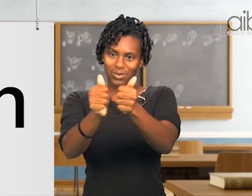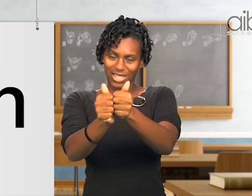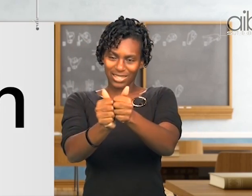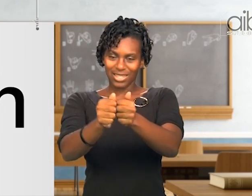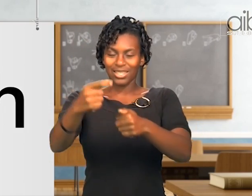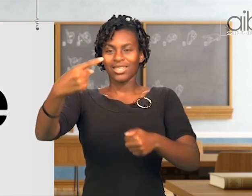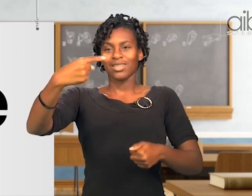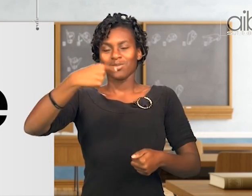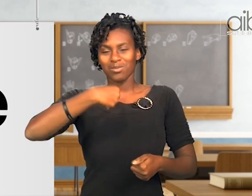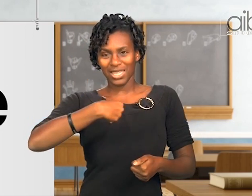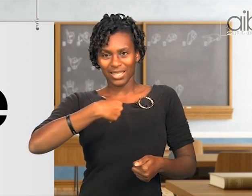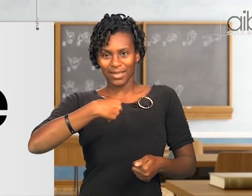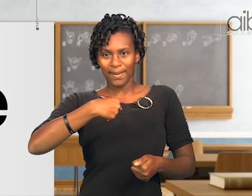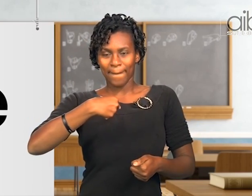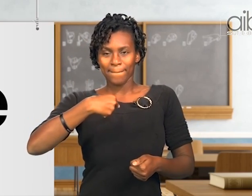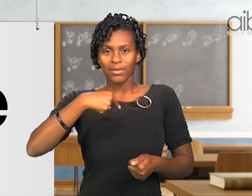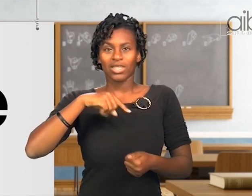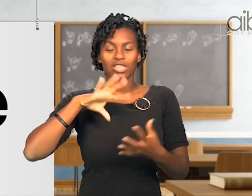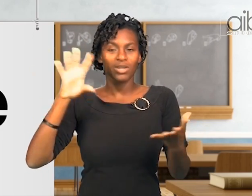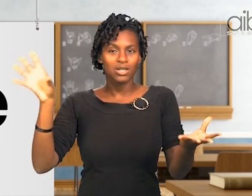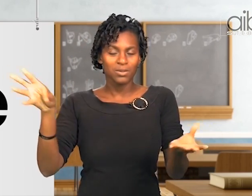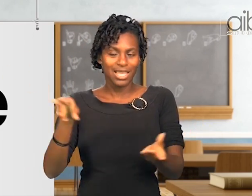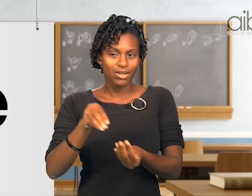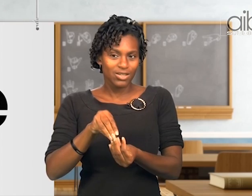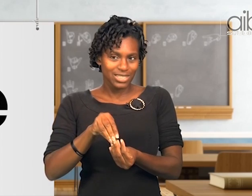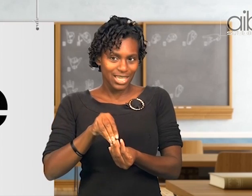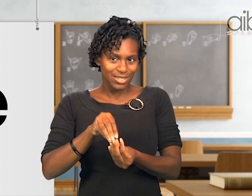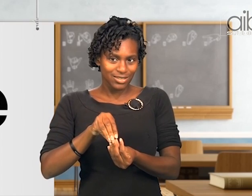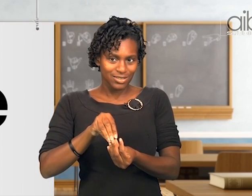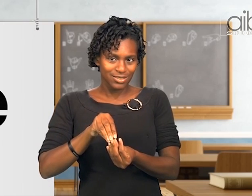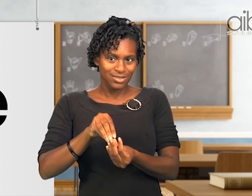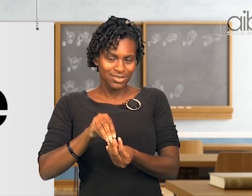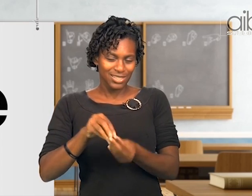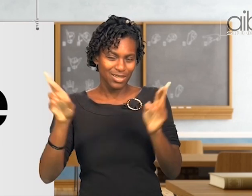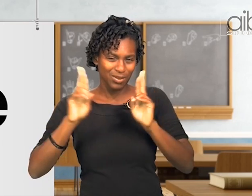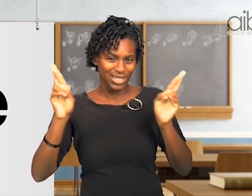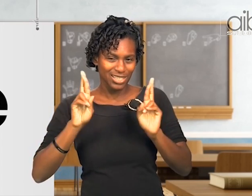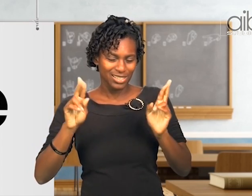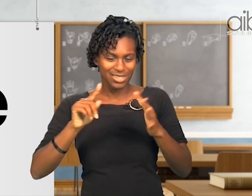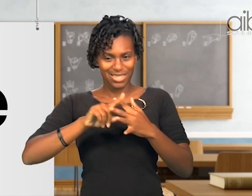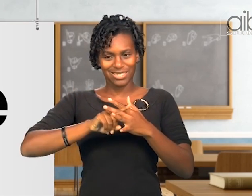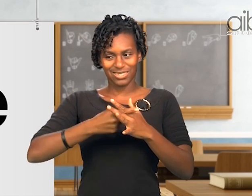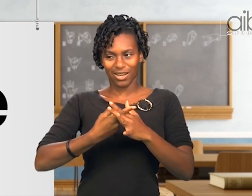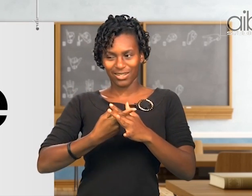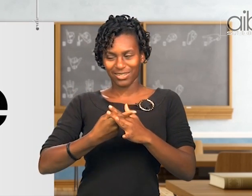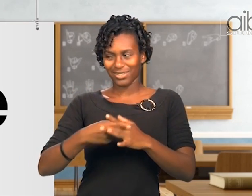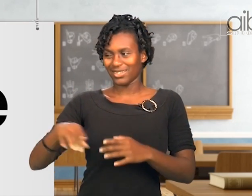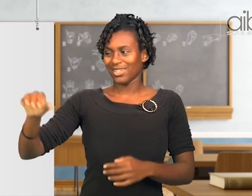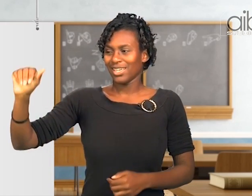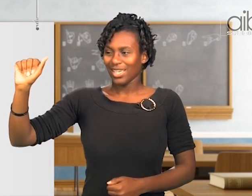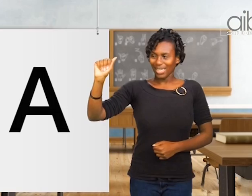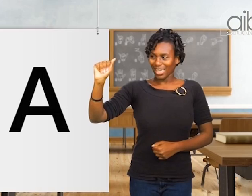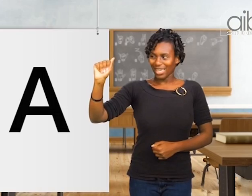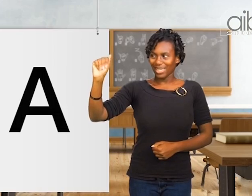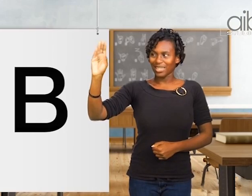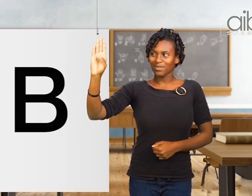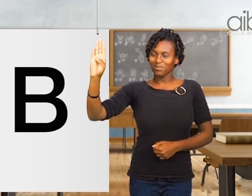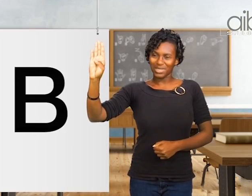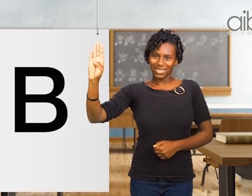with me? Okay, you ready to put that all together? Okay, ready? Let's start. A,